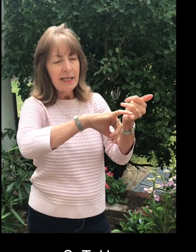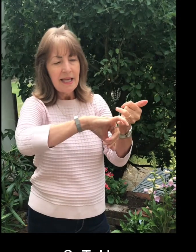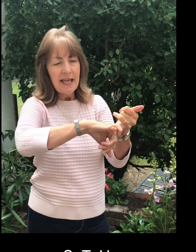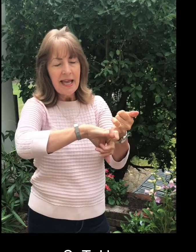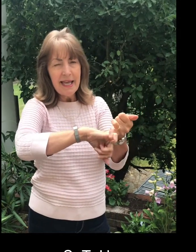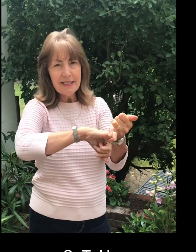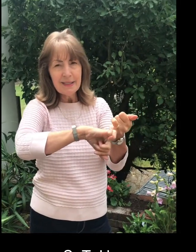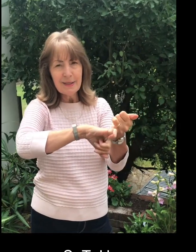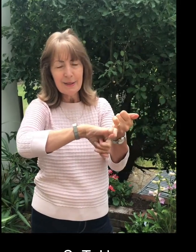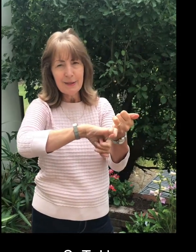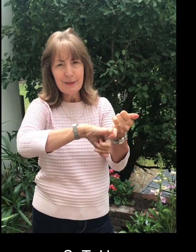S,